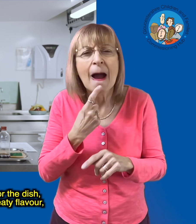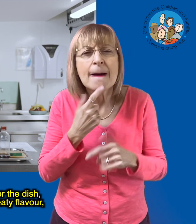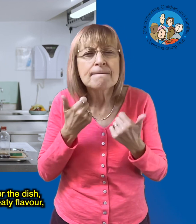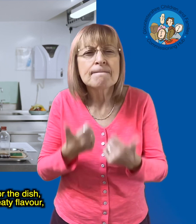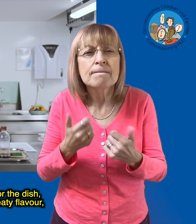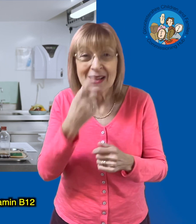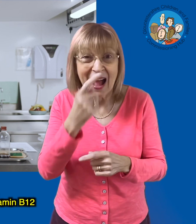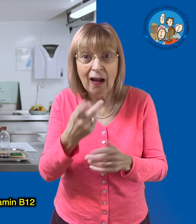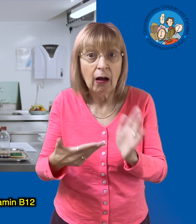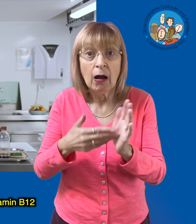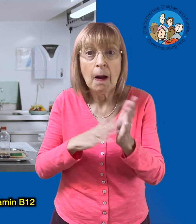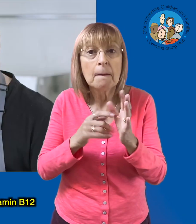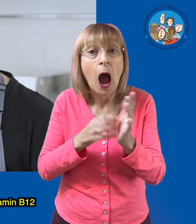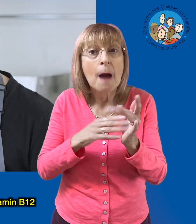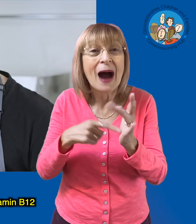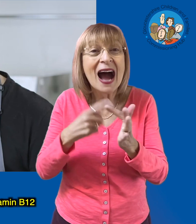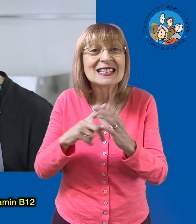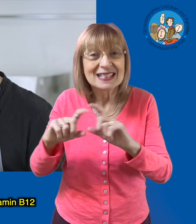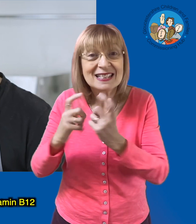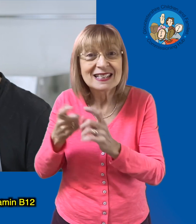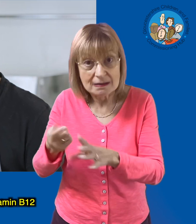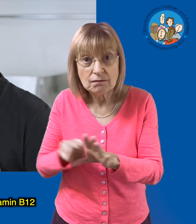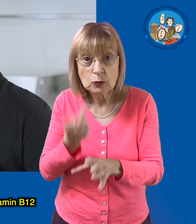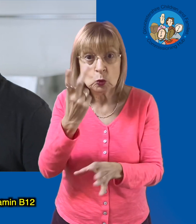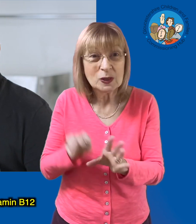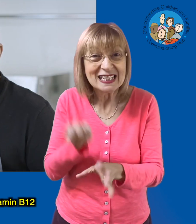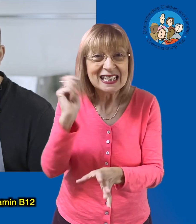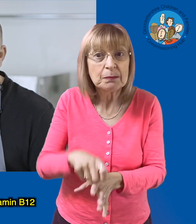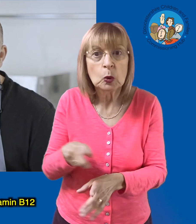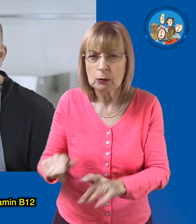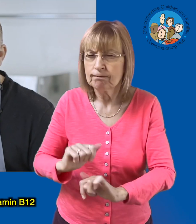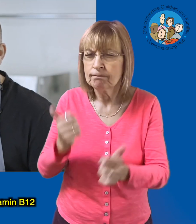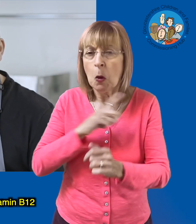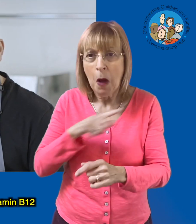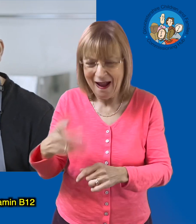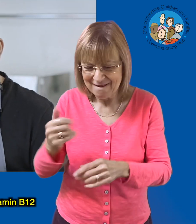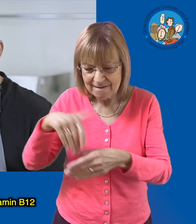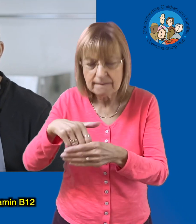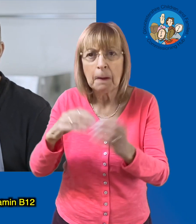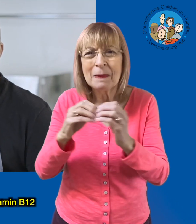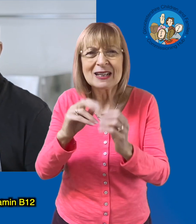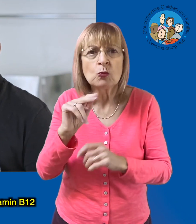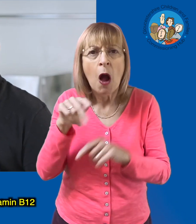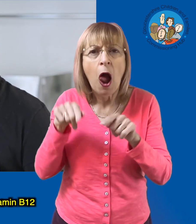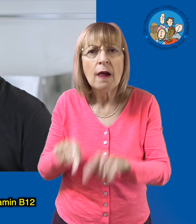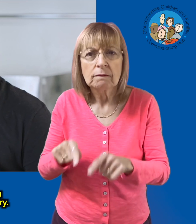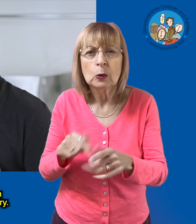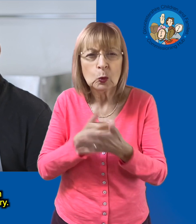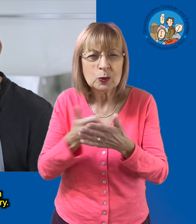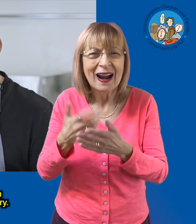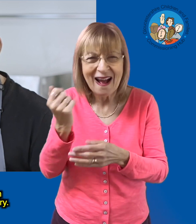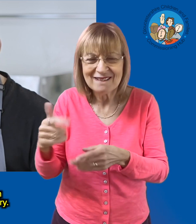intense meaty flavour, you could add 2 teaspoons of Marmite. What's good about Marmite? Well, it contains vitamin